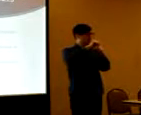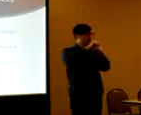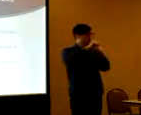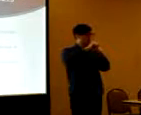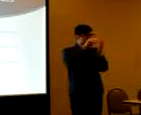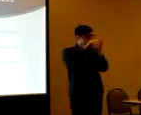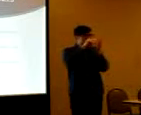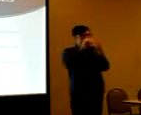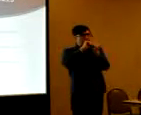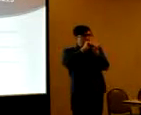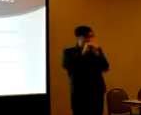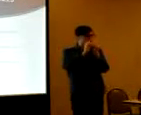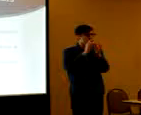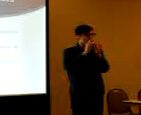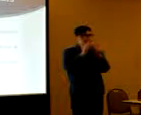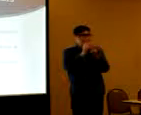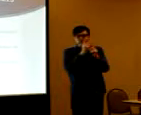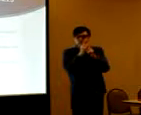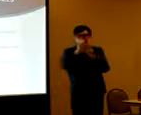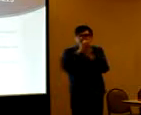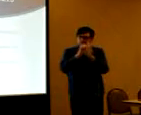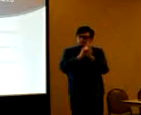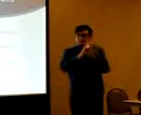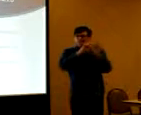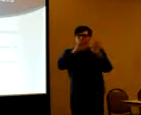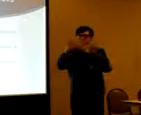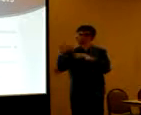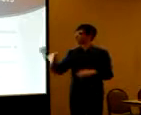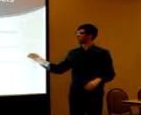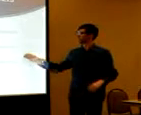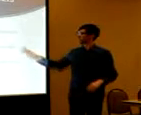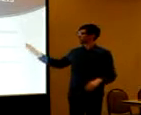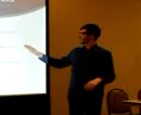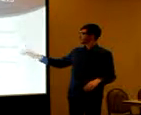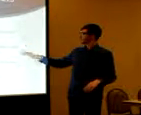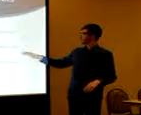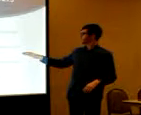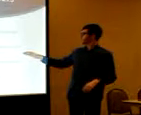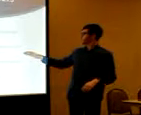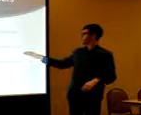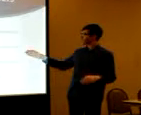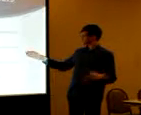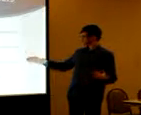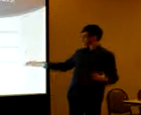They've taken interpreter training, how to interpret appropriately, the ethics.